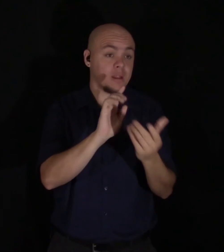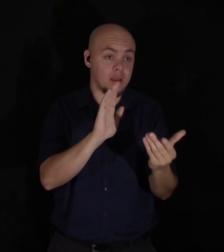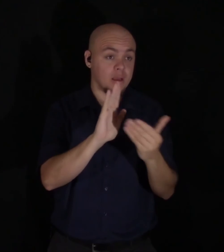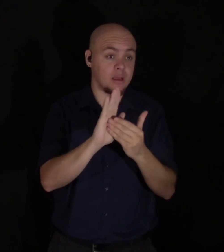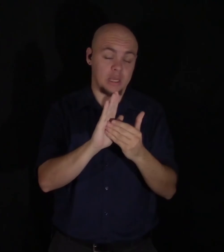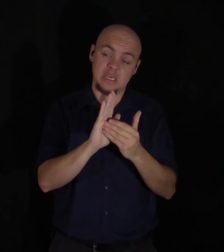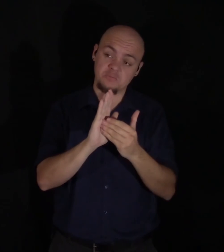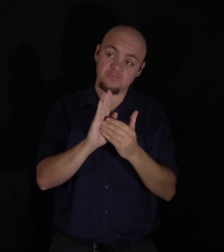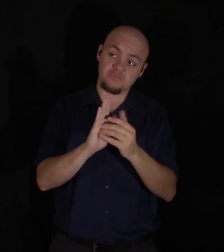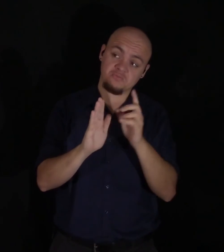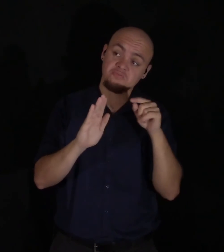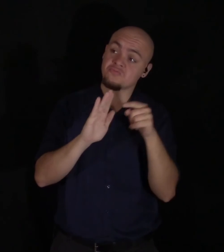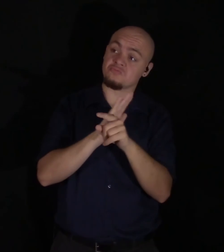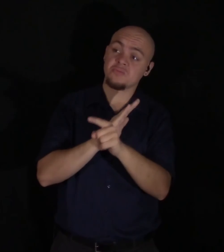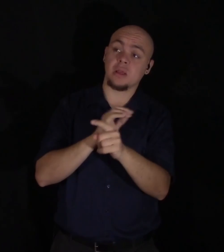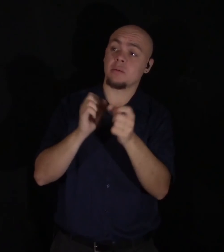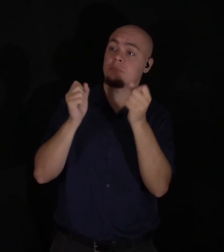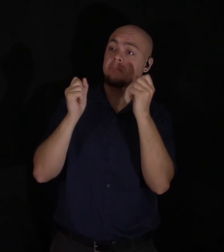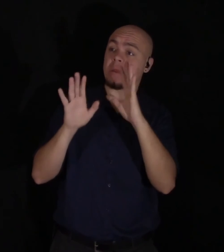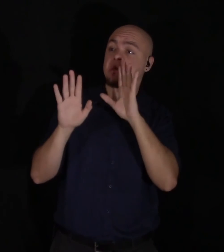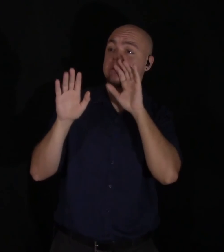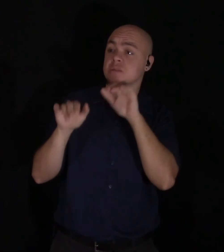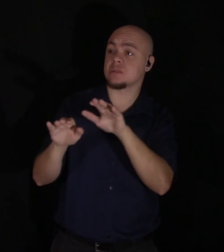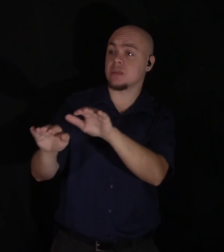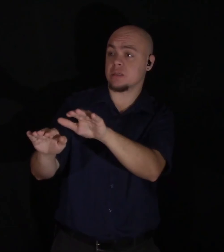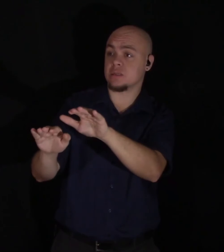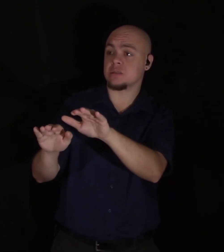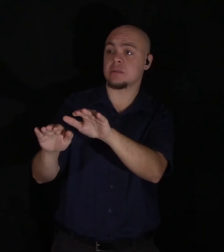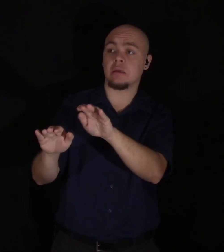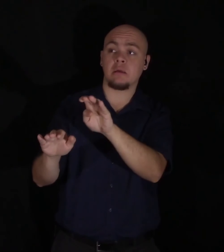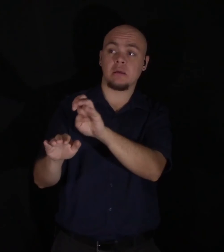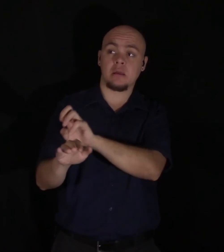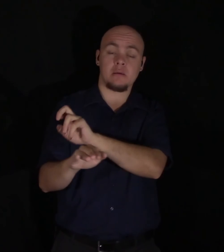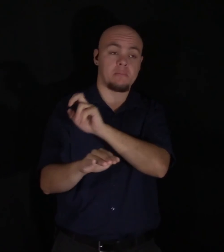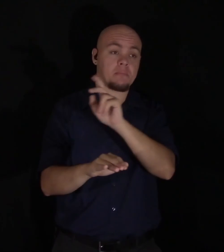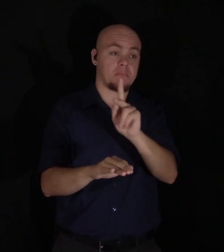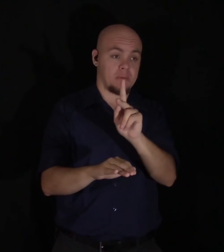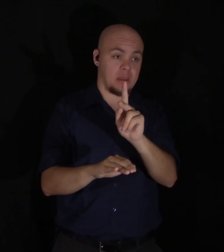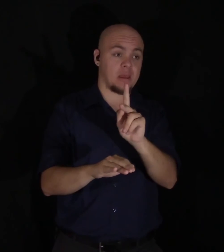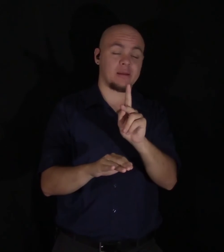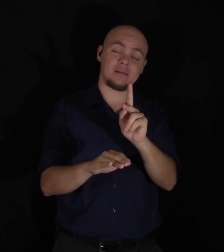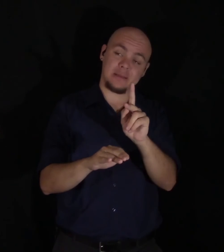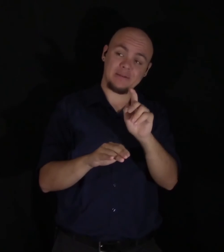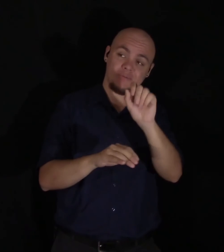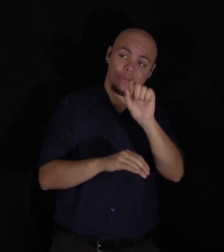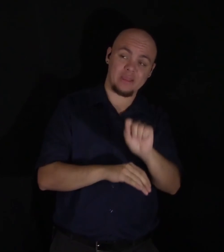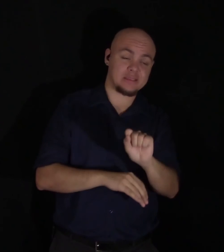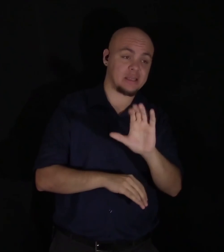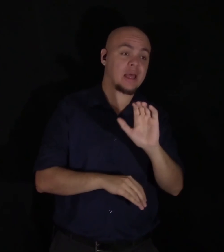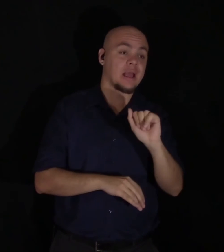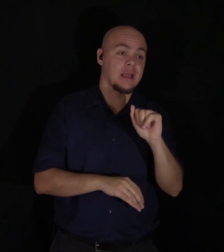having traversed immense seas, and returned by the most southern cape of Africa or